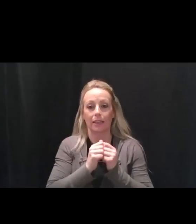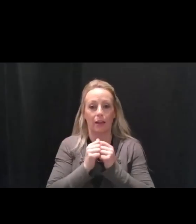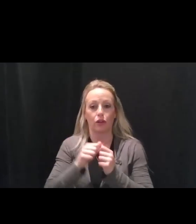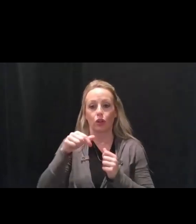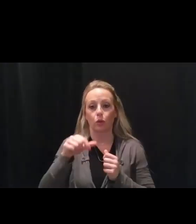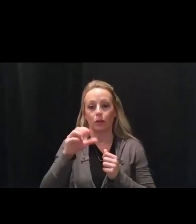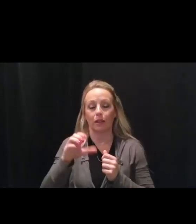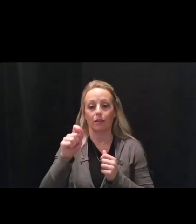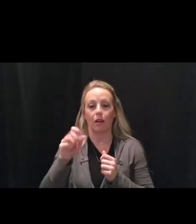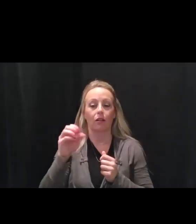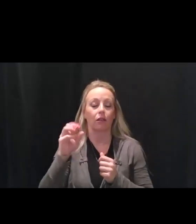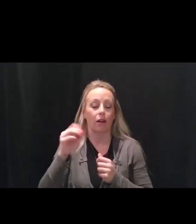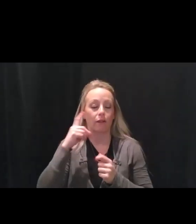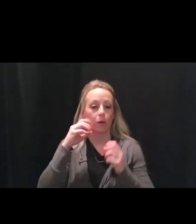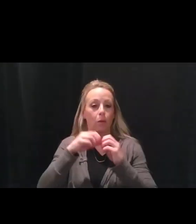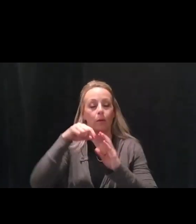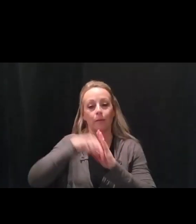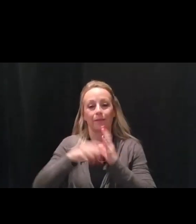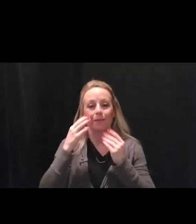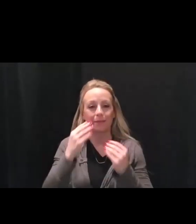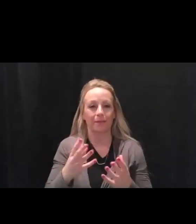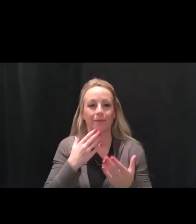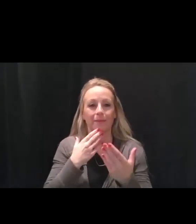togetherqc.com for further information. Thank you.